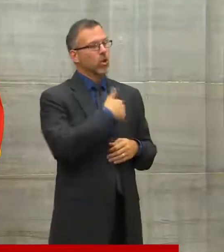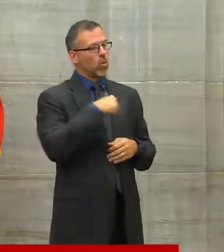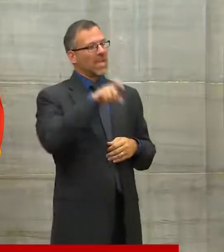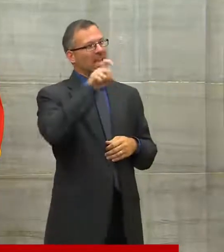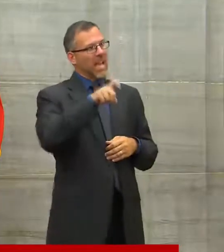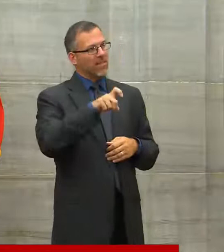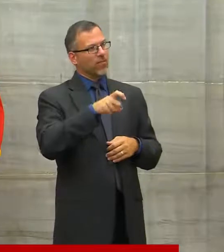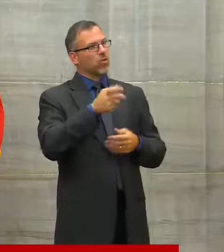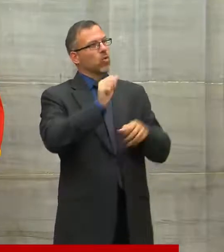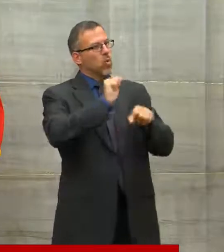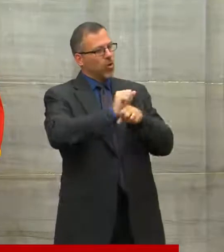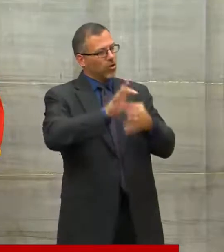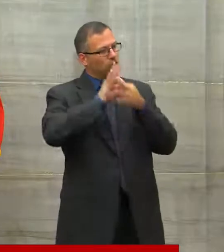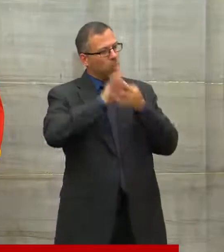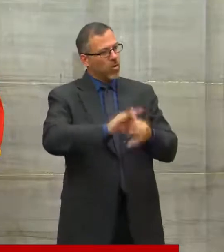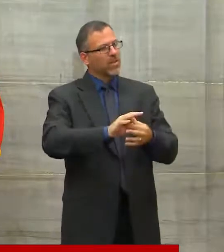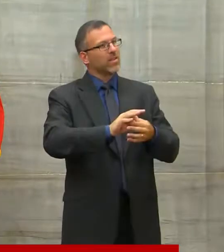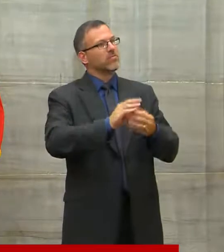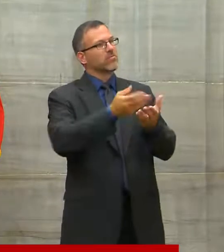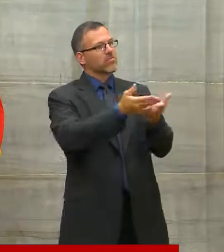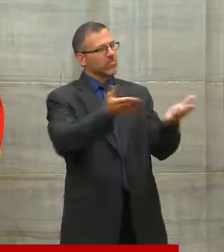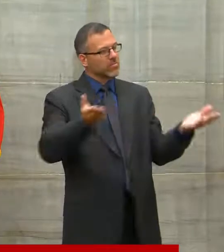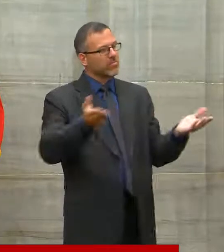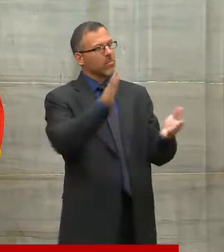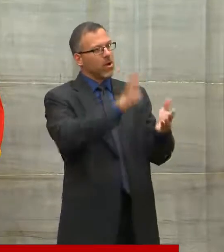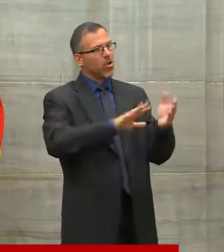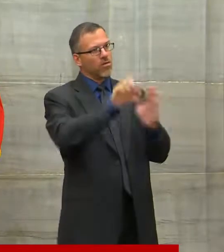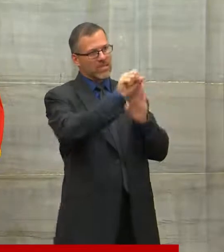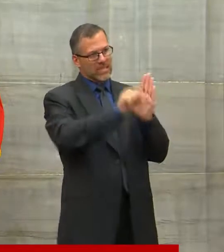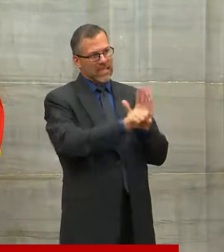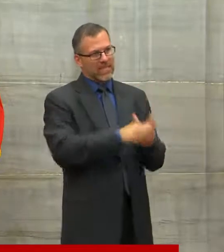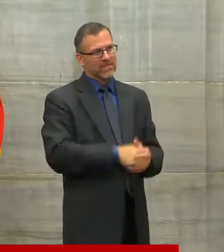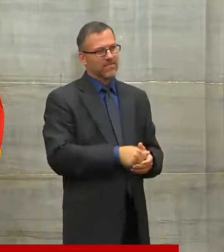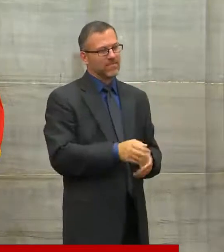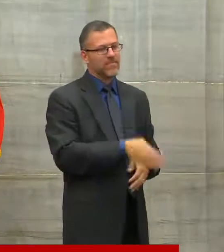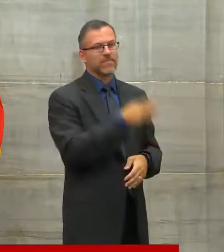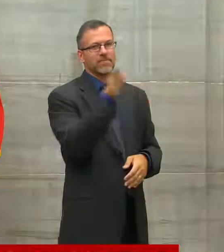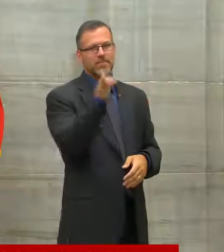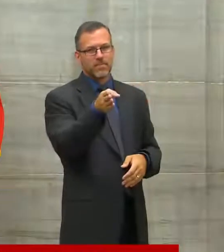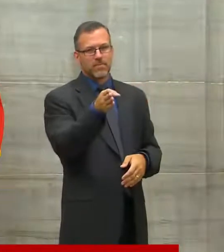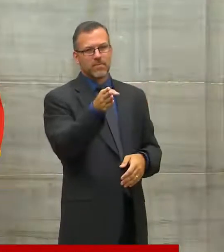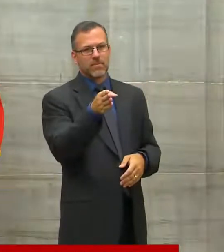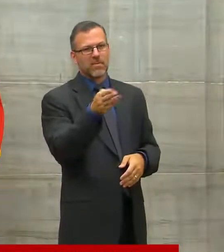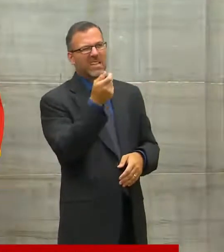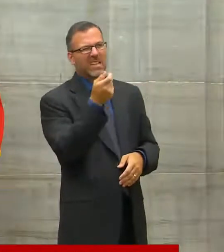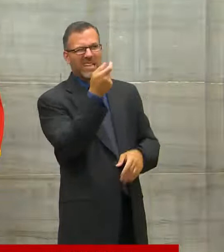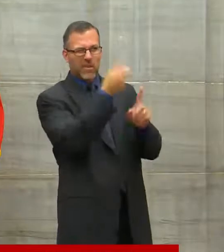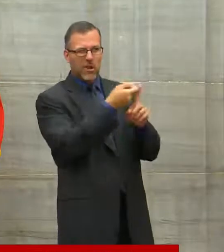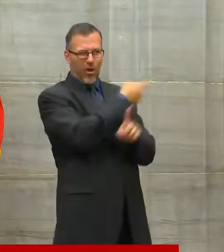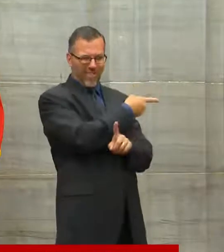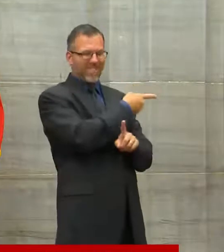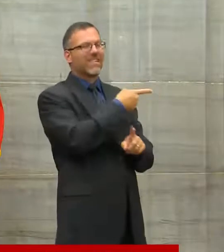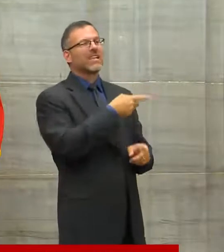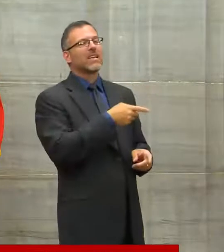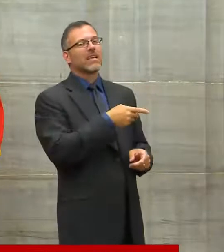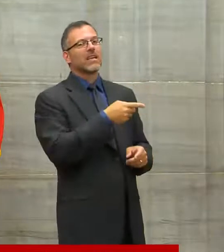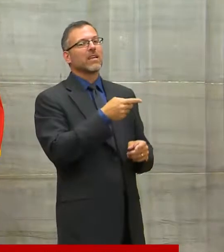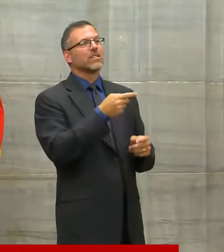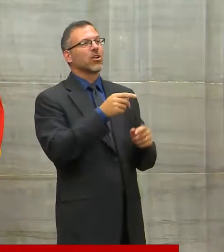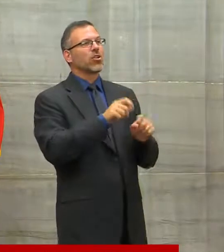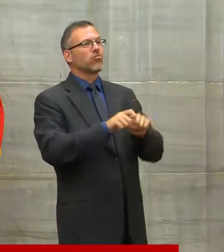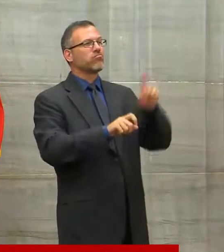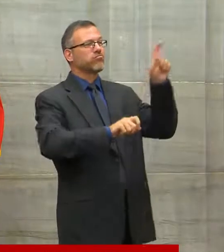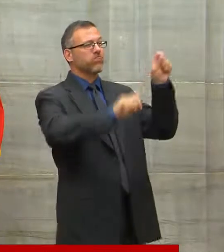citizens in agencies across the state. And just talking about a little off topic as well, fireworks were